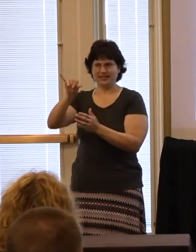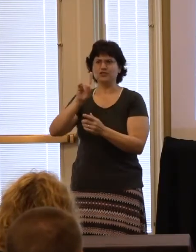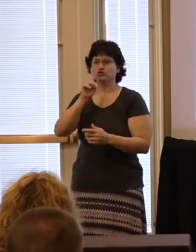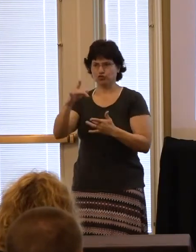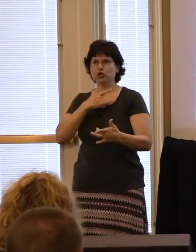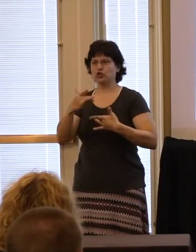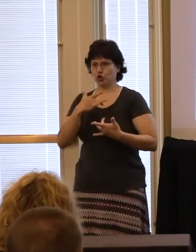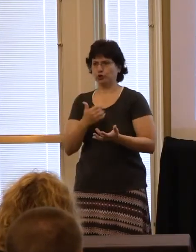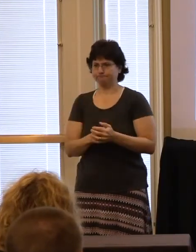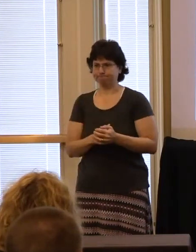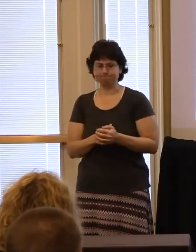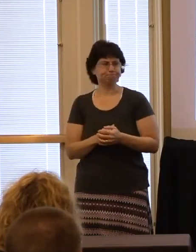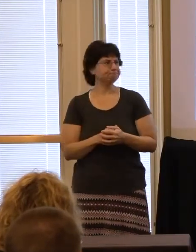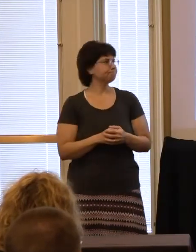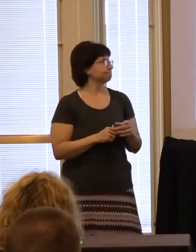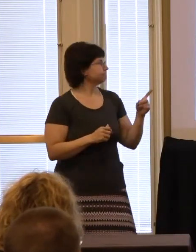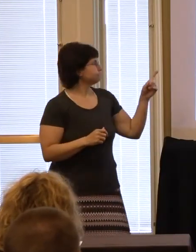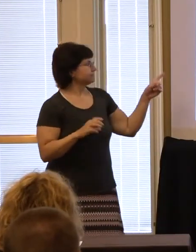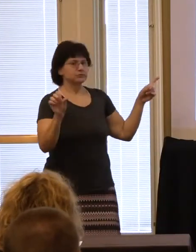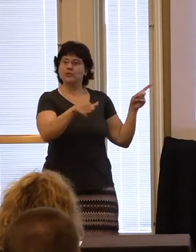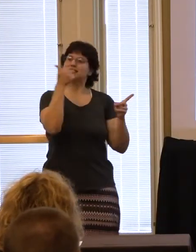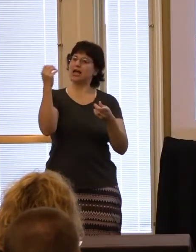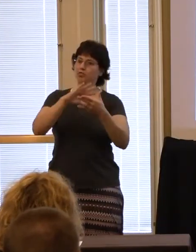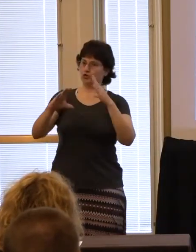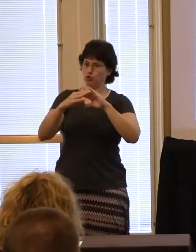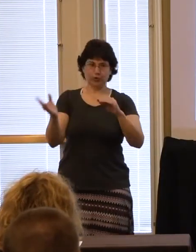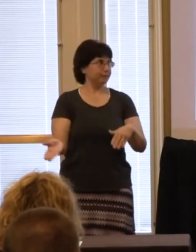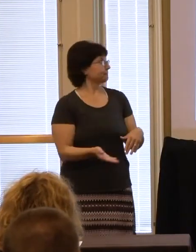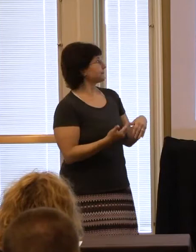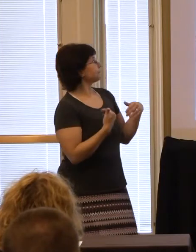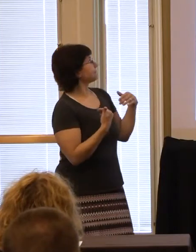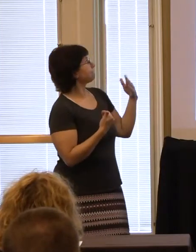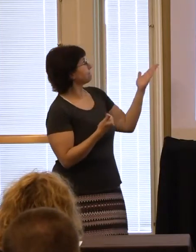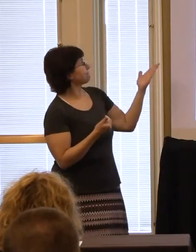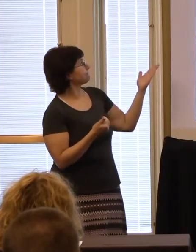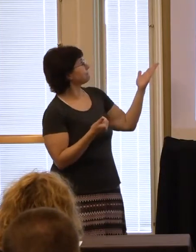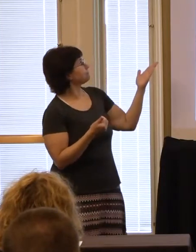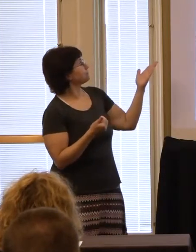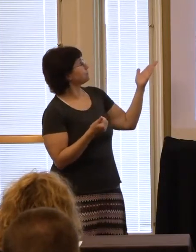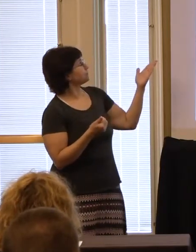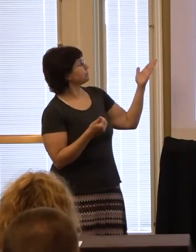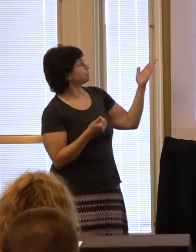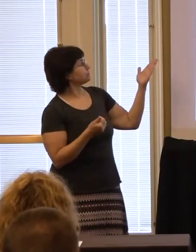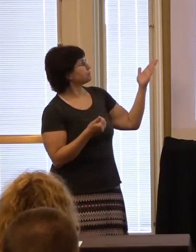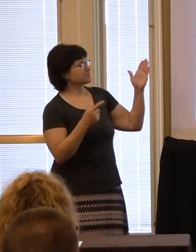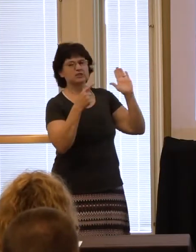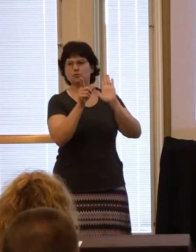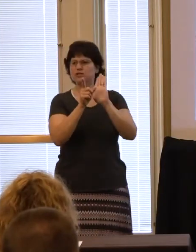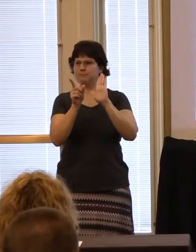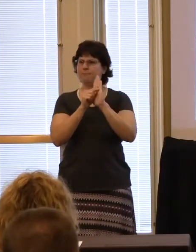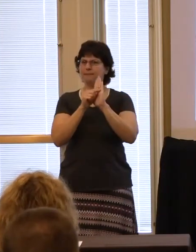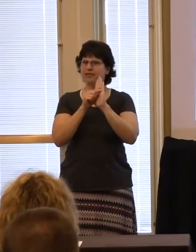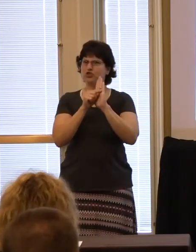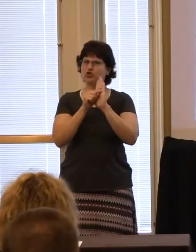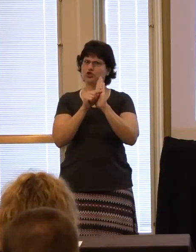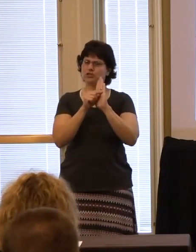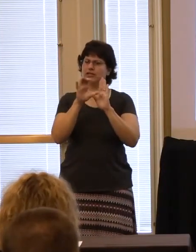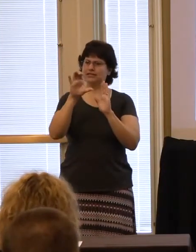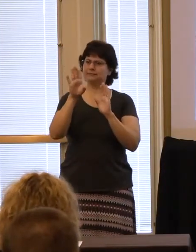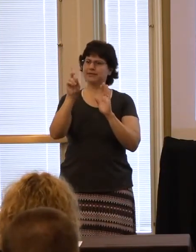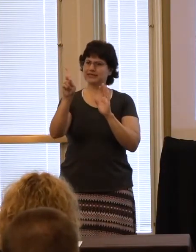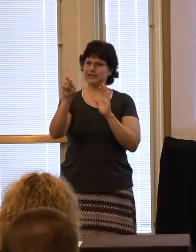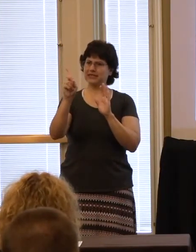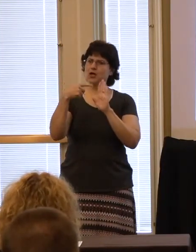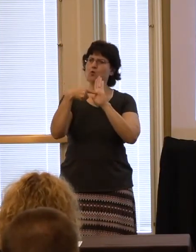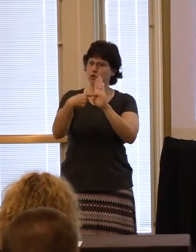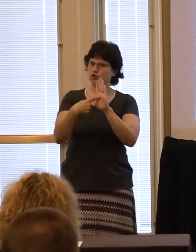concern. So what's the other story? So this is a study that was published. CBD